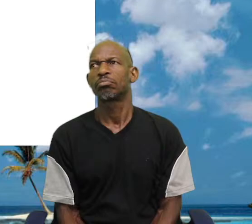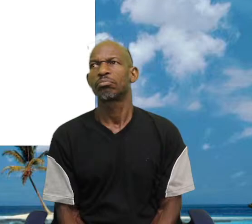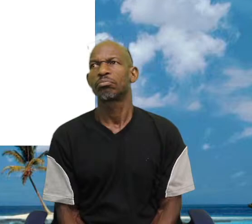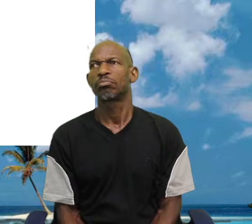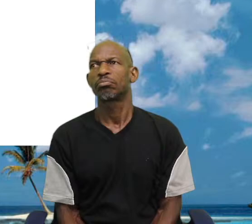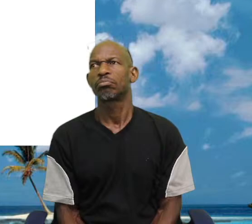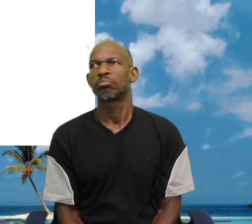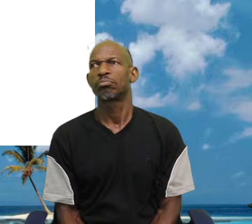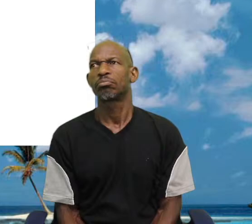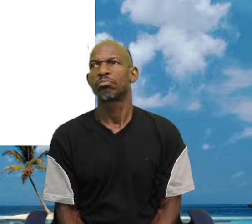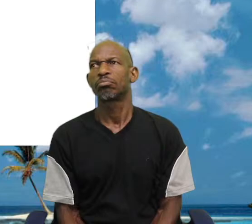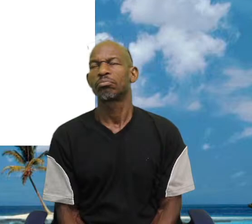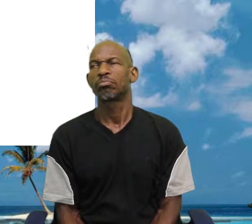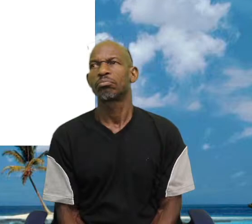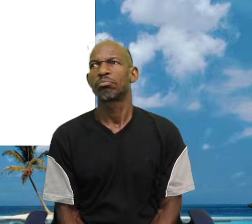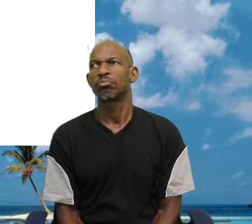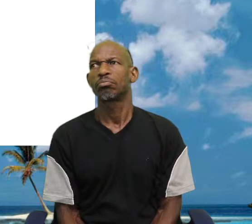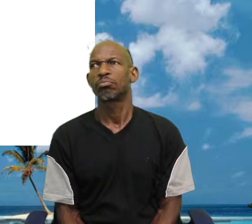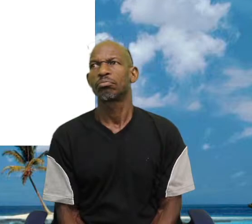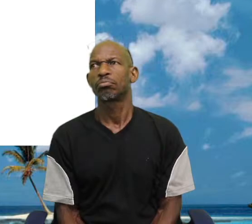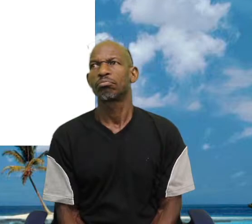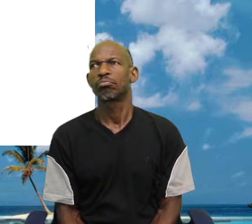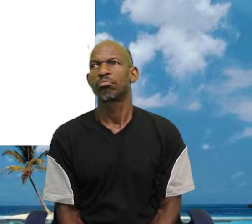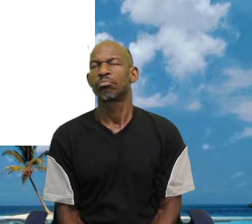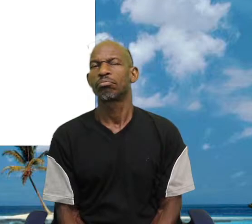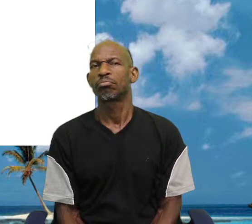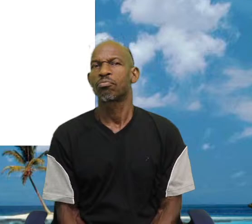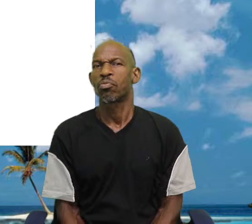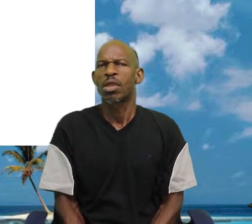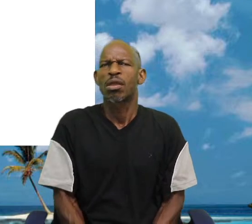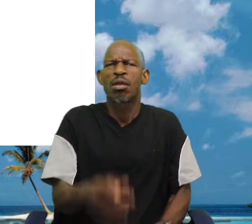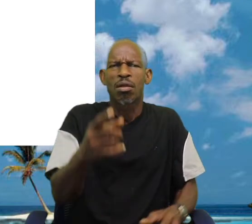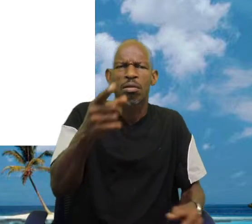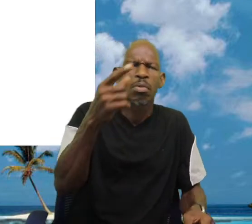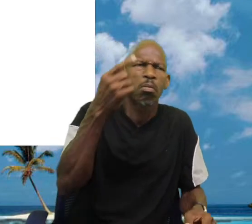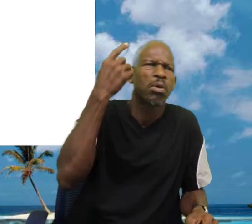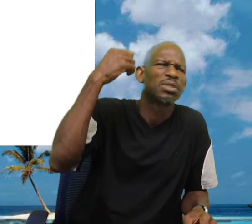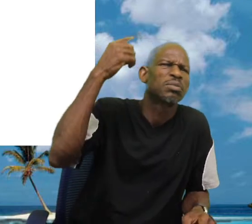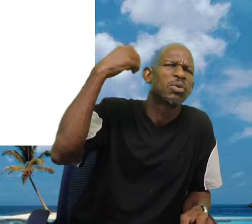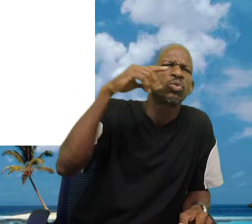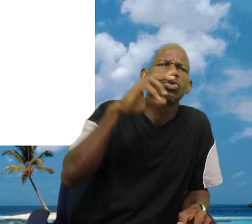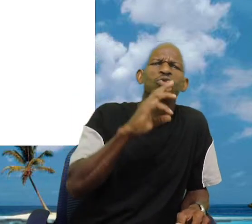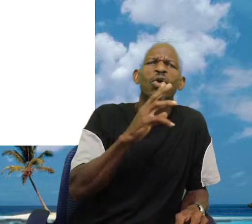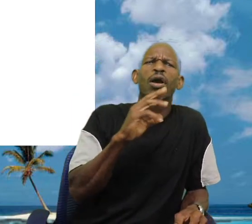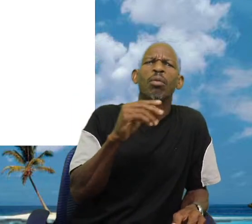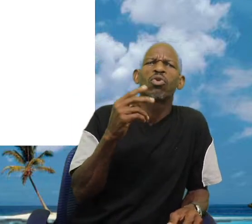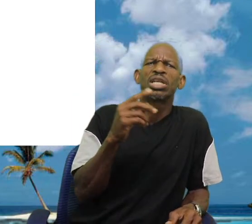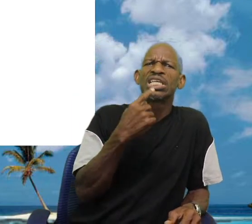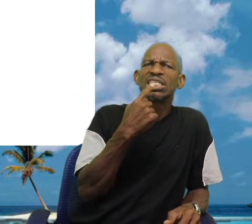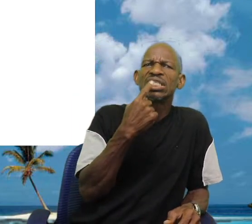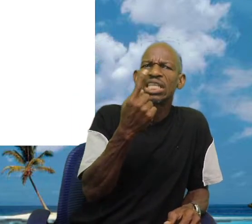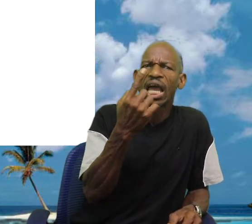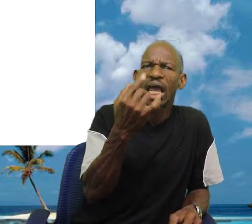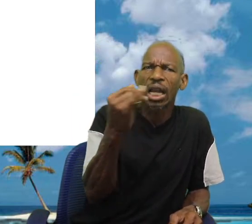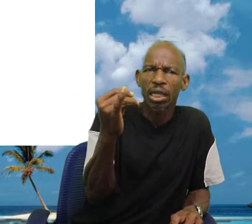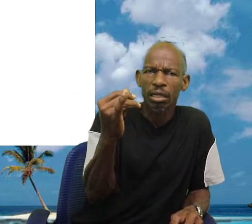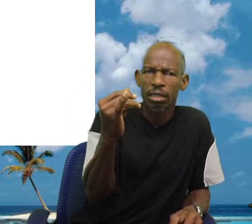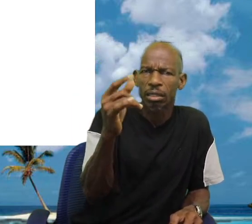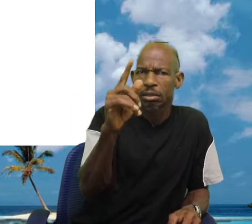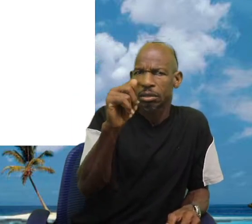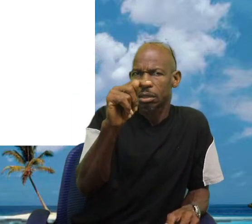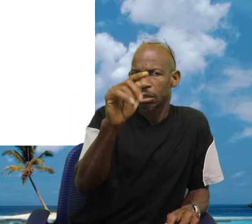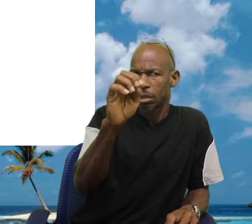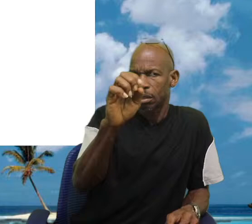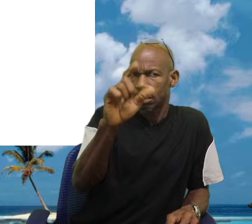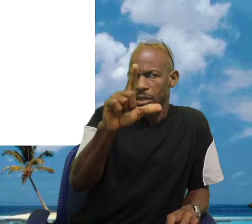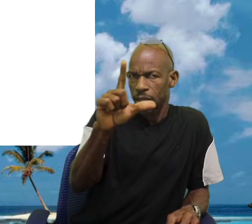a telling verb, so I must tell you something about this church shoe. So I can say this church shoe is